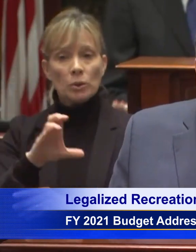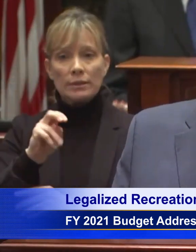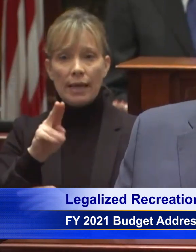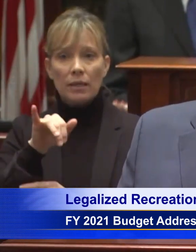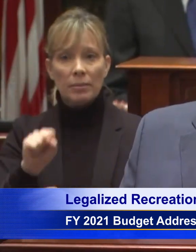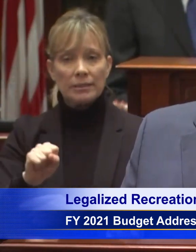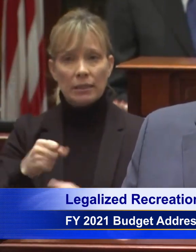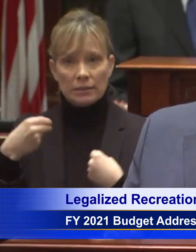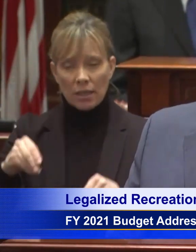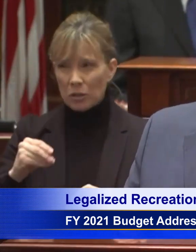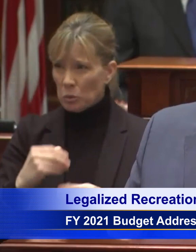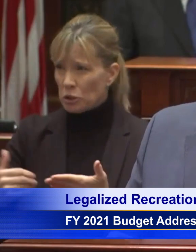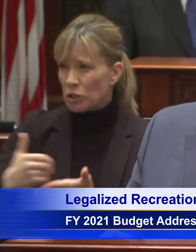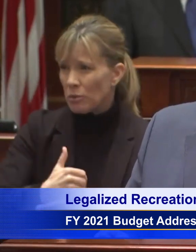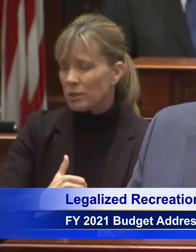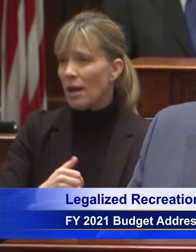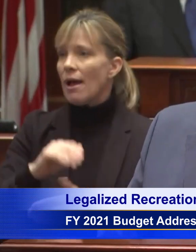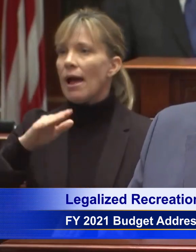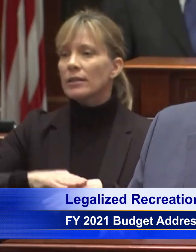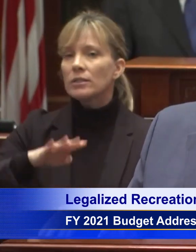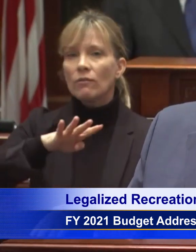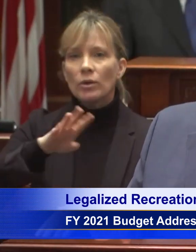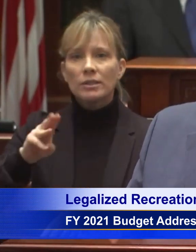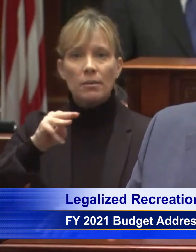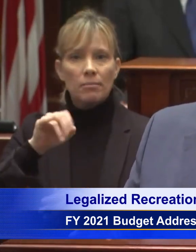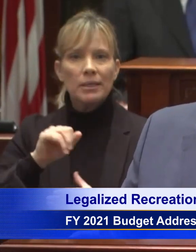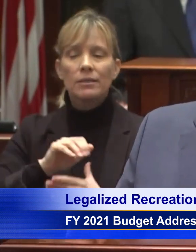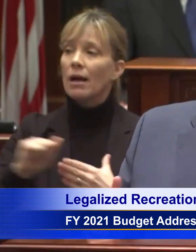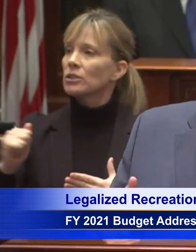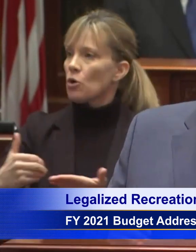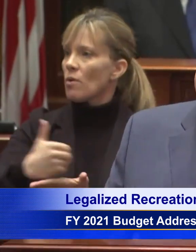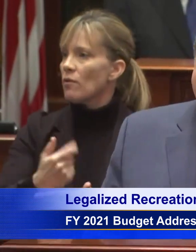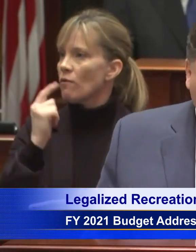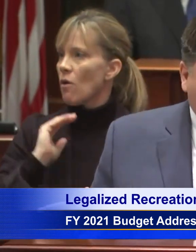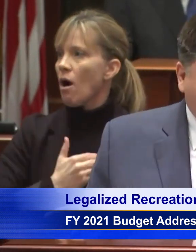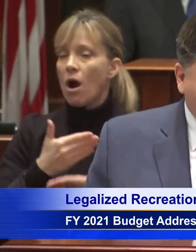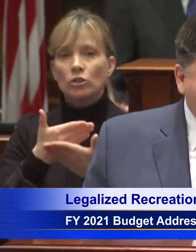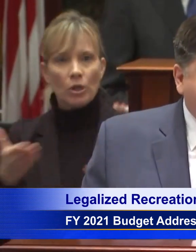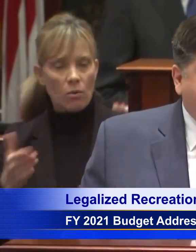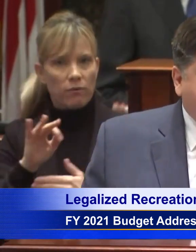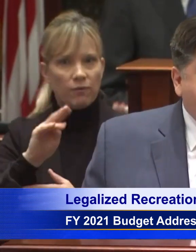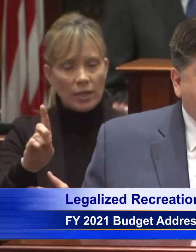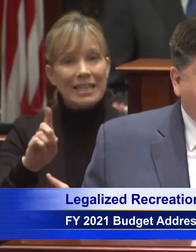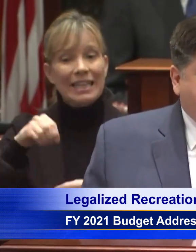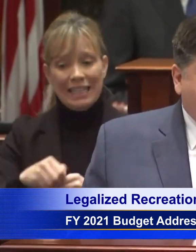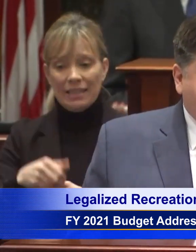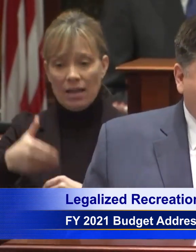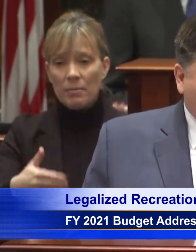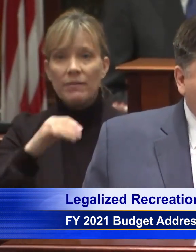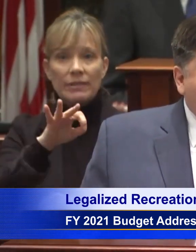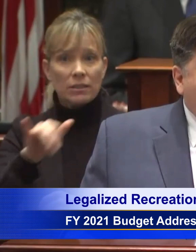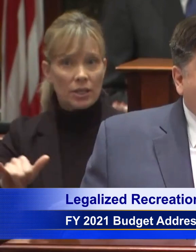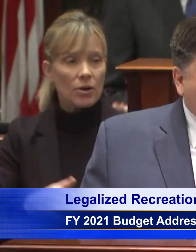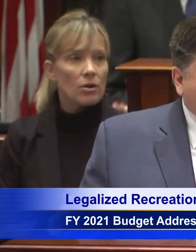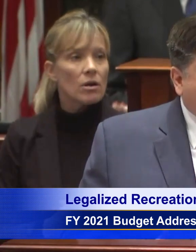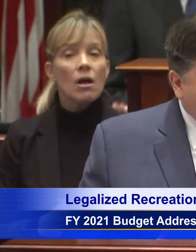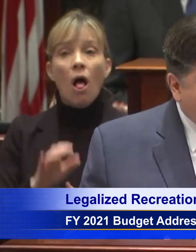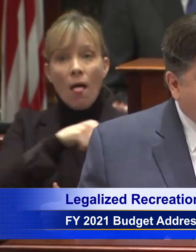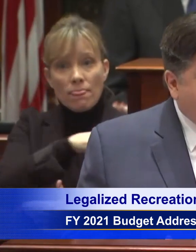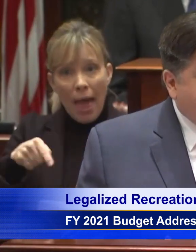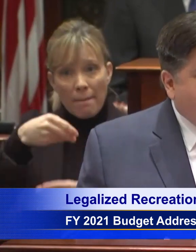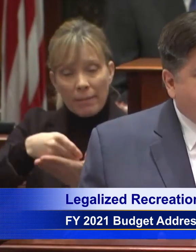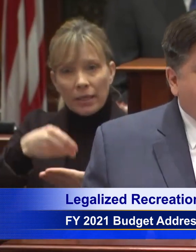sales will generate at least $46 million in revenue for our general fund in the coming fiscal year, of